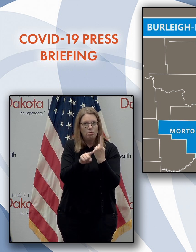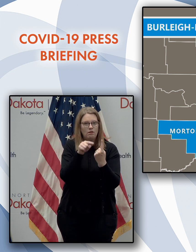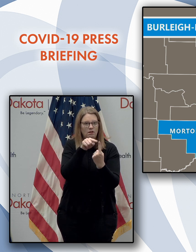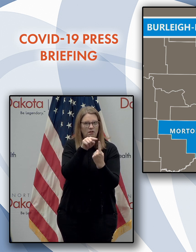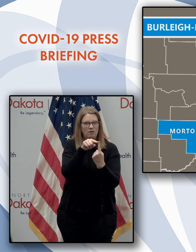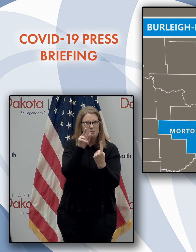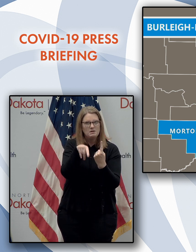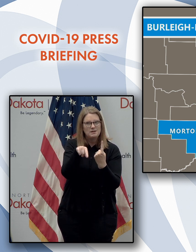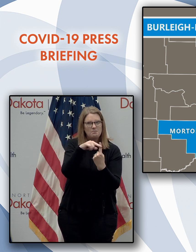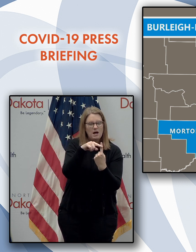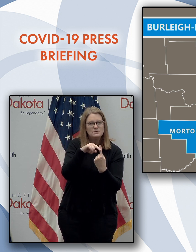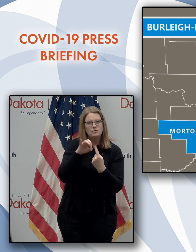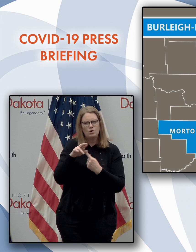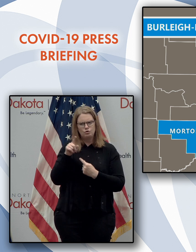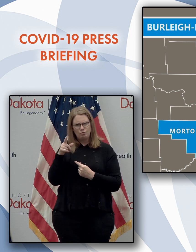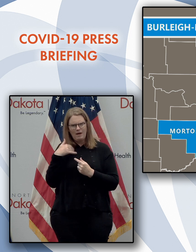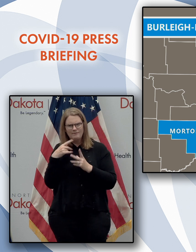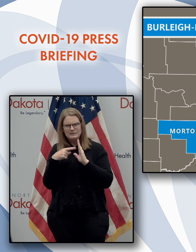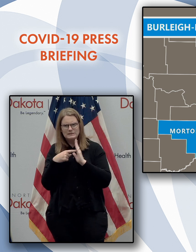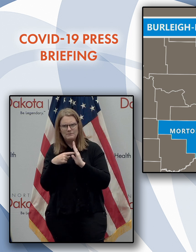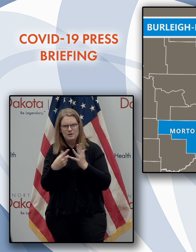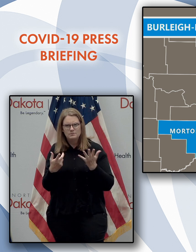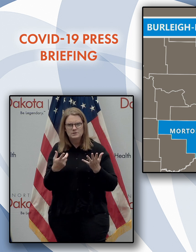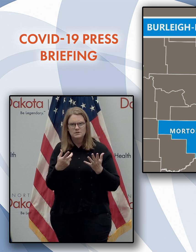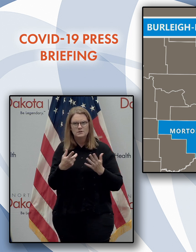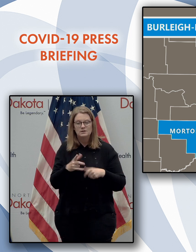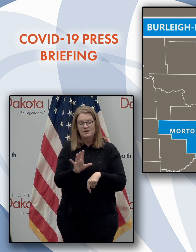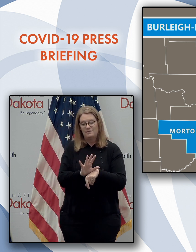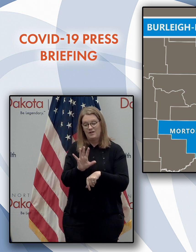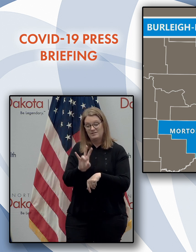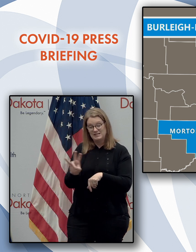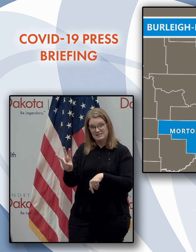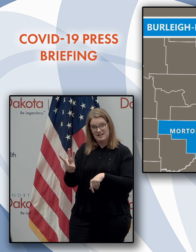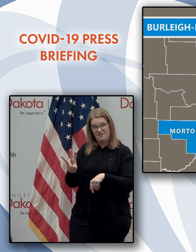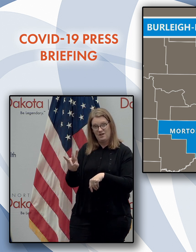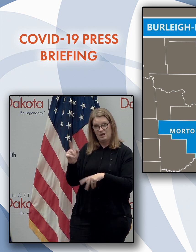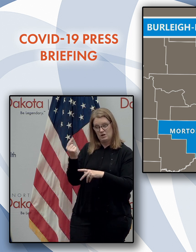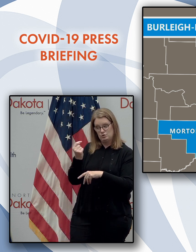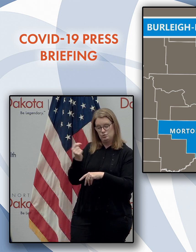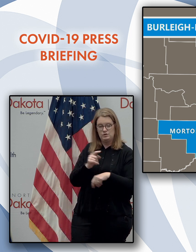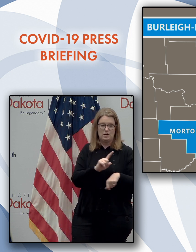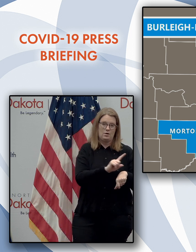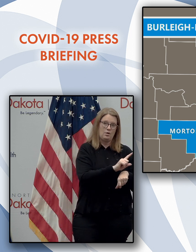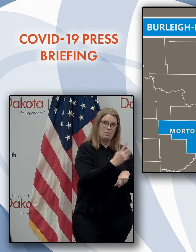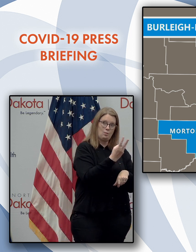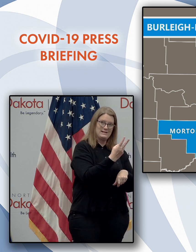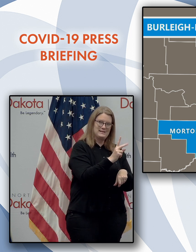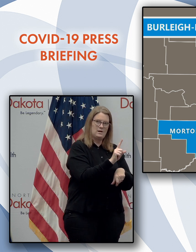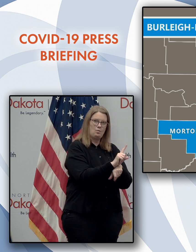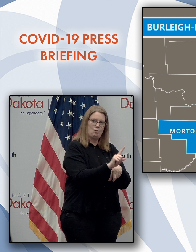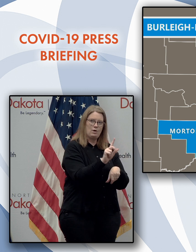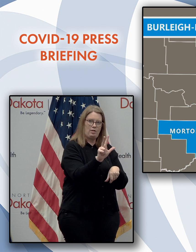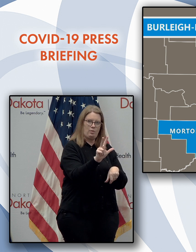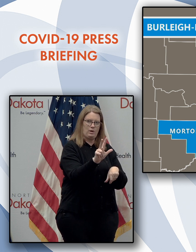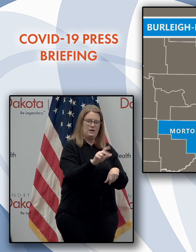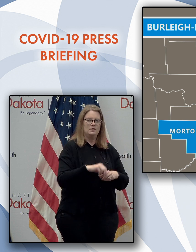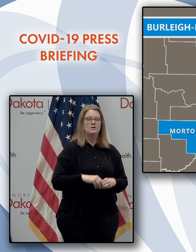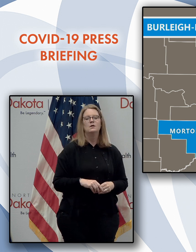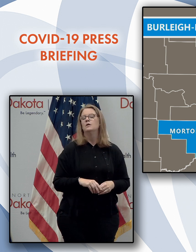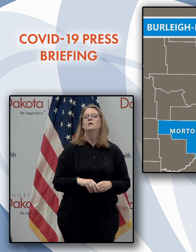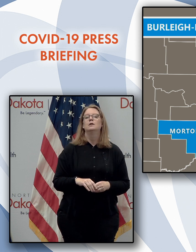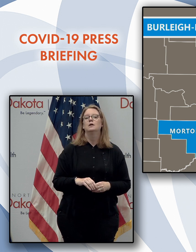or you've got symptoms, make sure you make it either 5 to 7 p.m. on Tuesday or 1 to 3 on Wednesday. And of